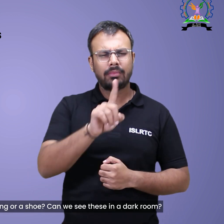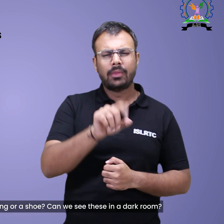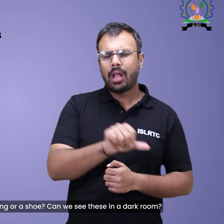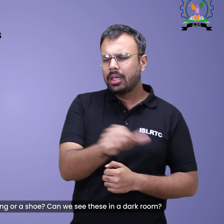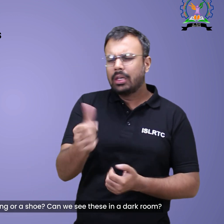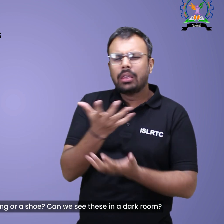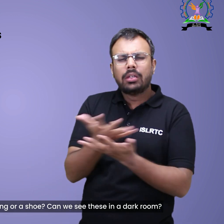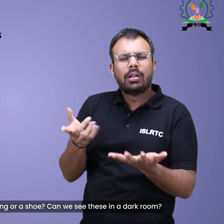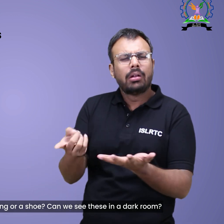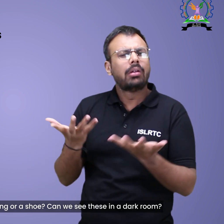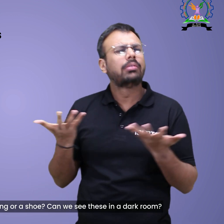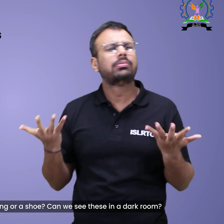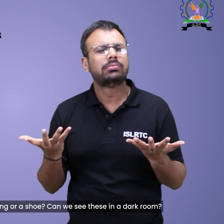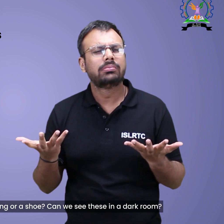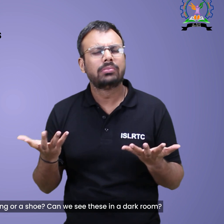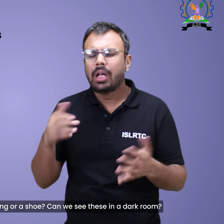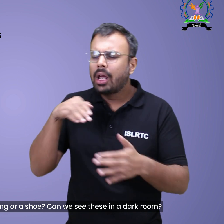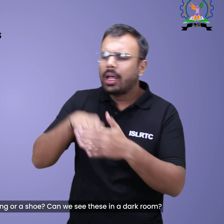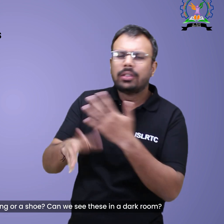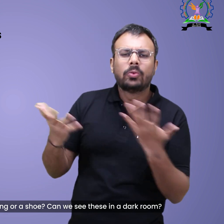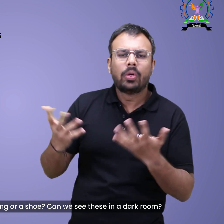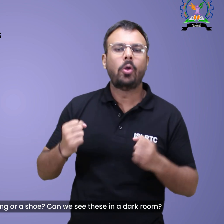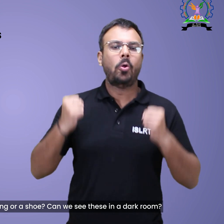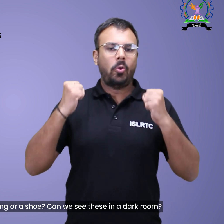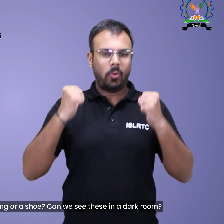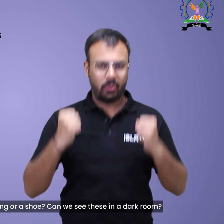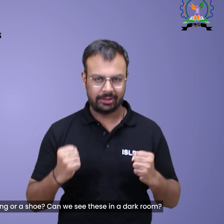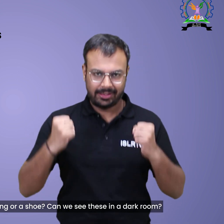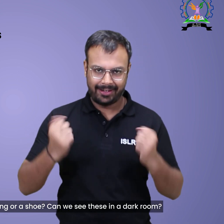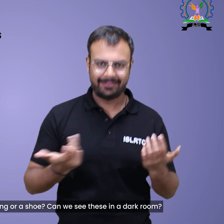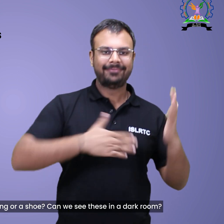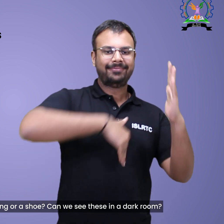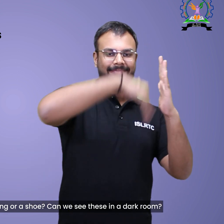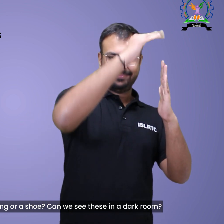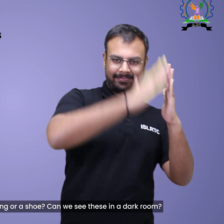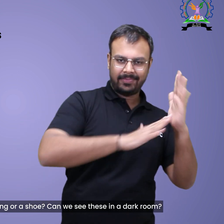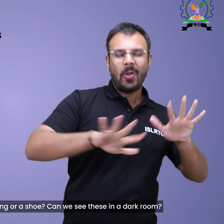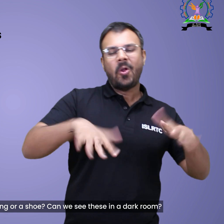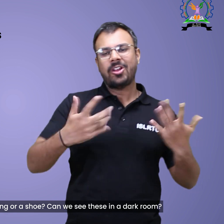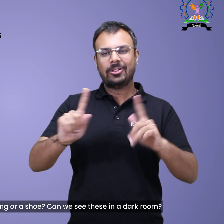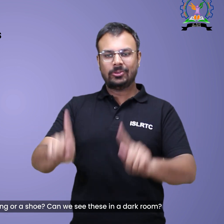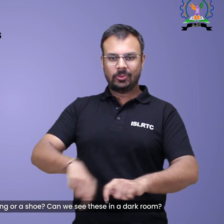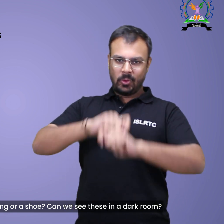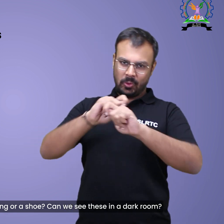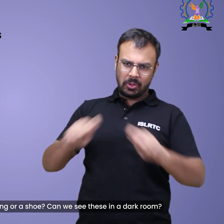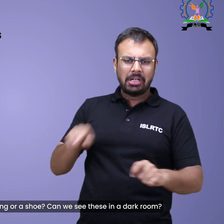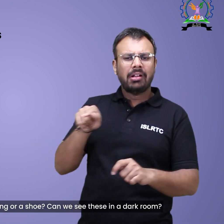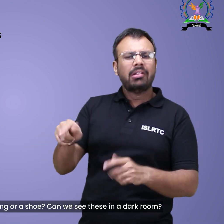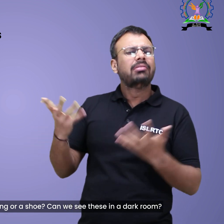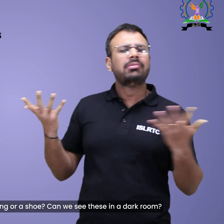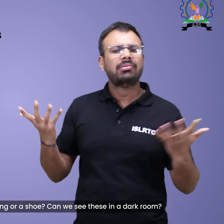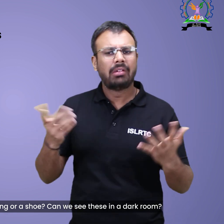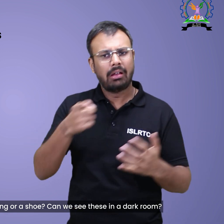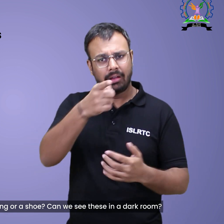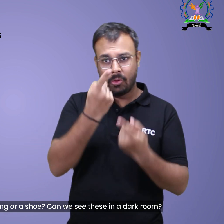What about objects like a chair, a painting or a shoe? Can we see these in a dark room?